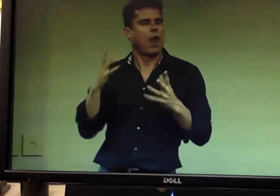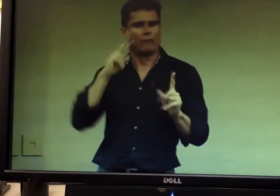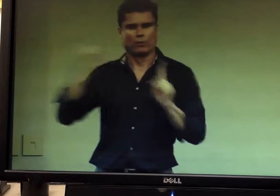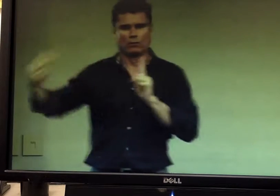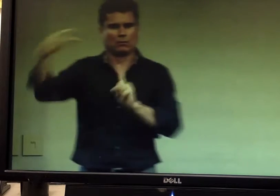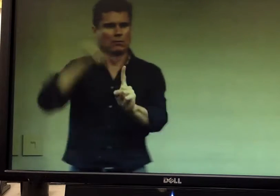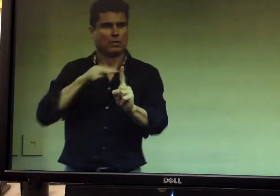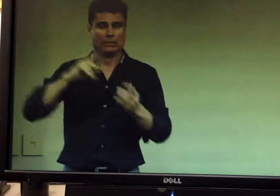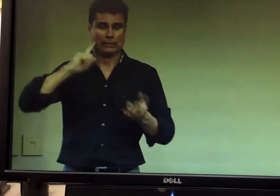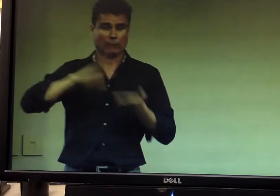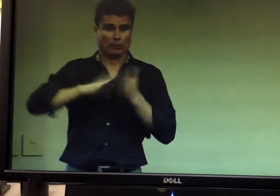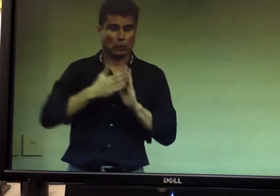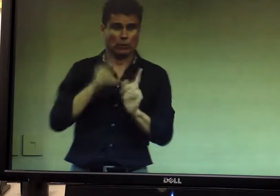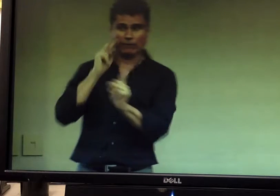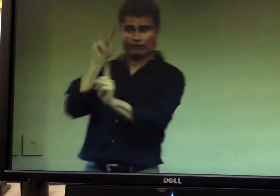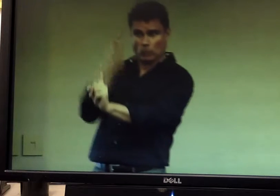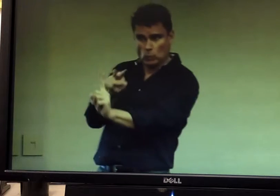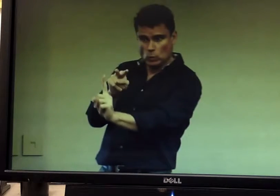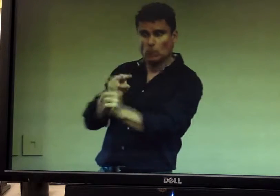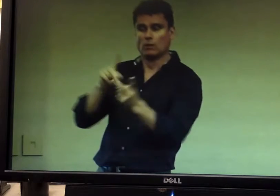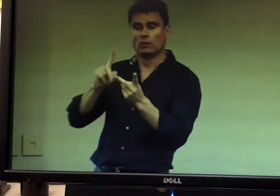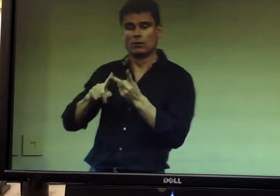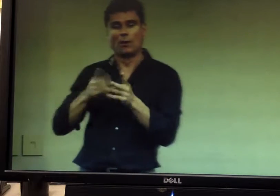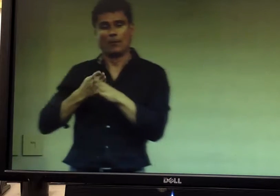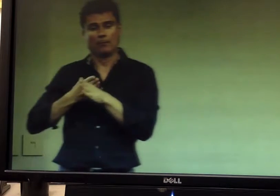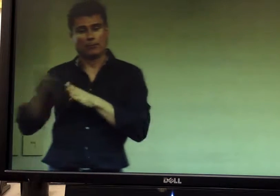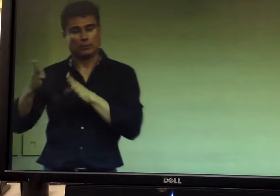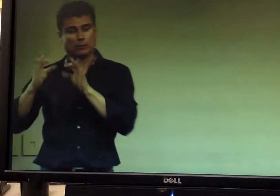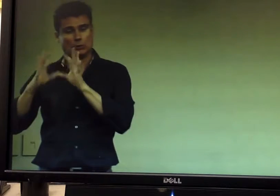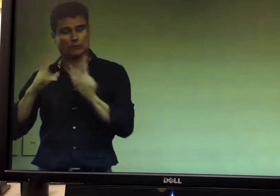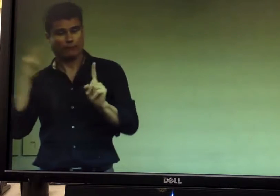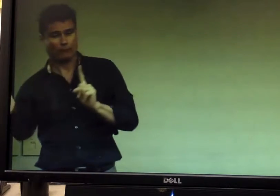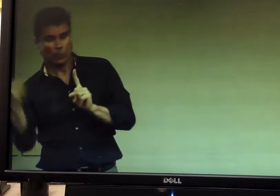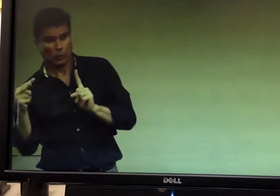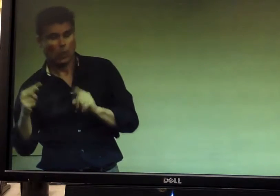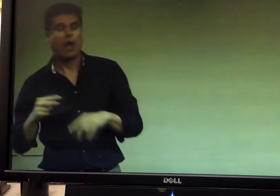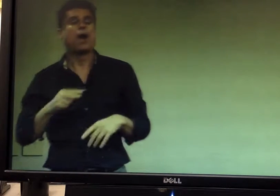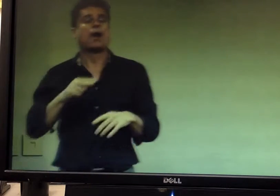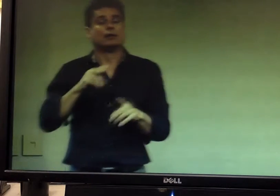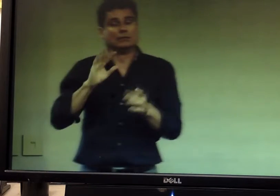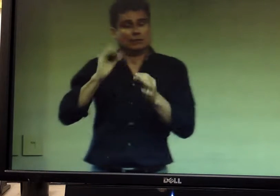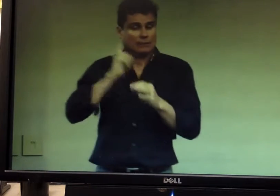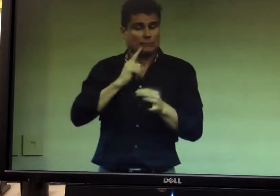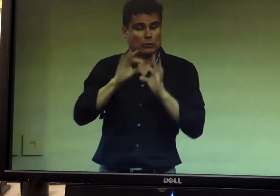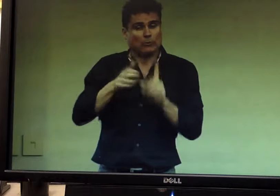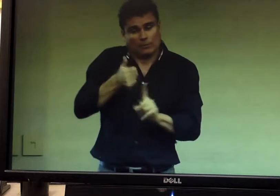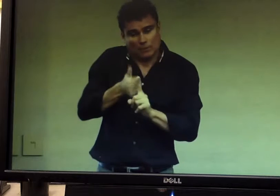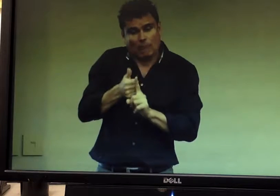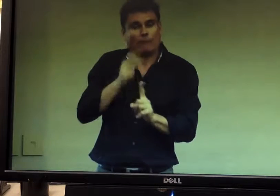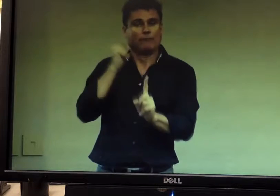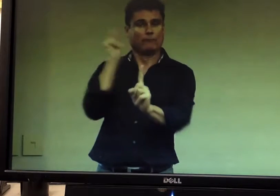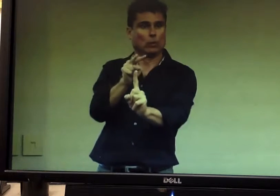why they were granted a certification in the first place. So you have to take into account the community's view, the profession's